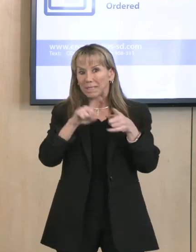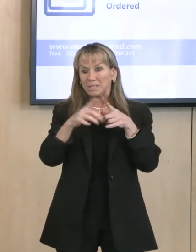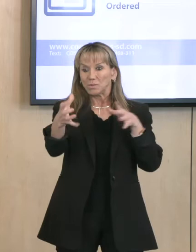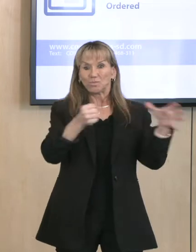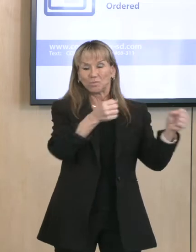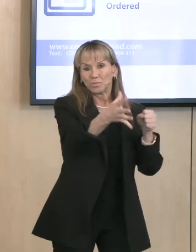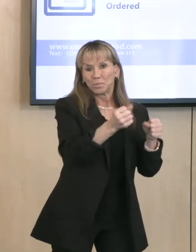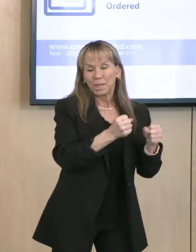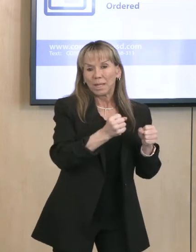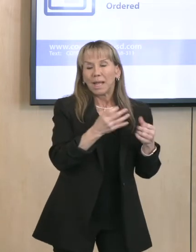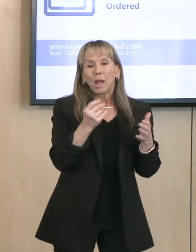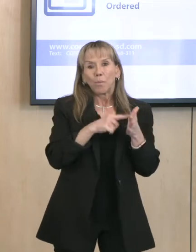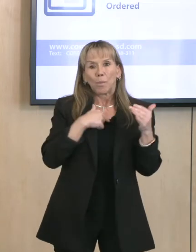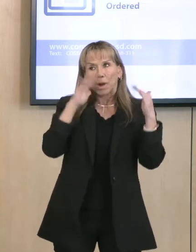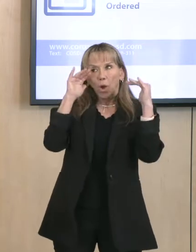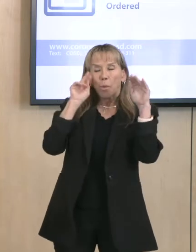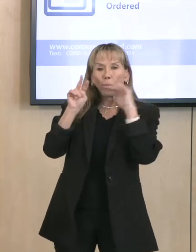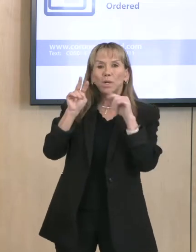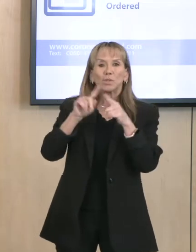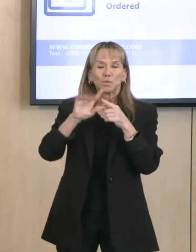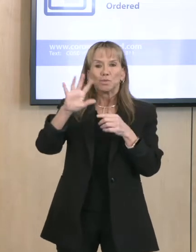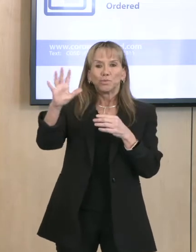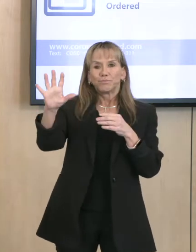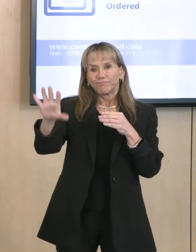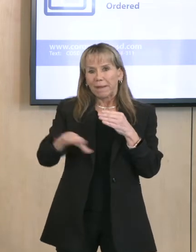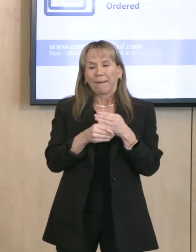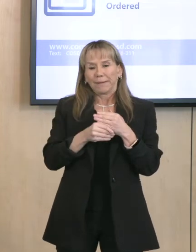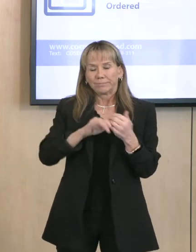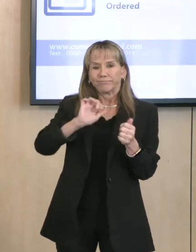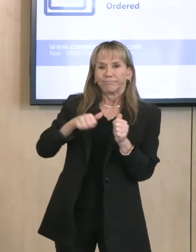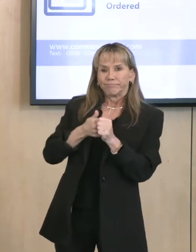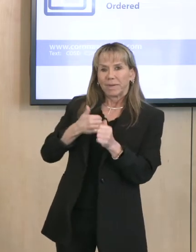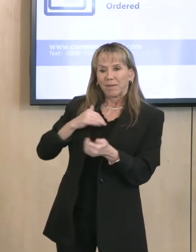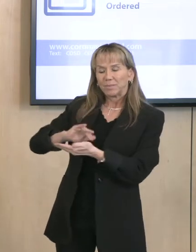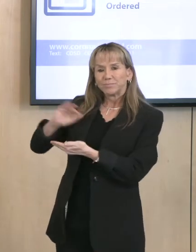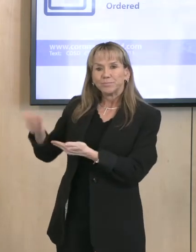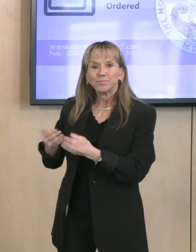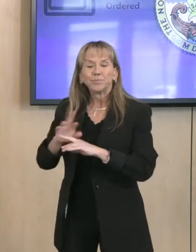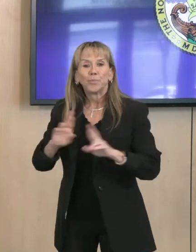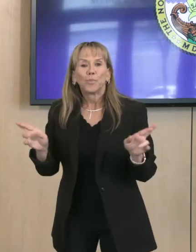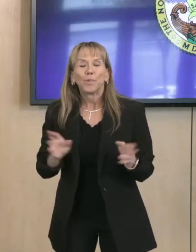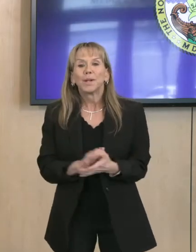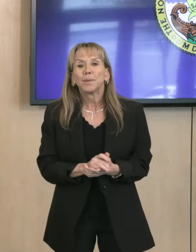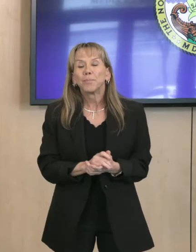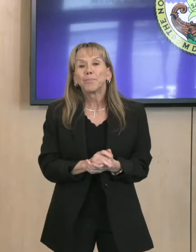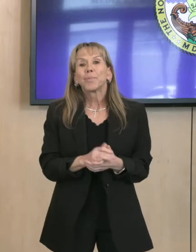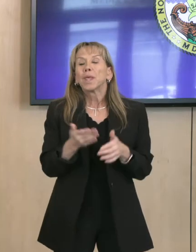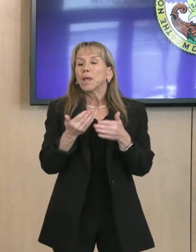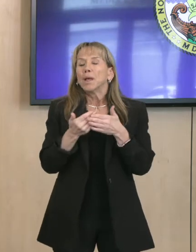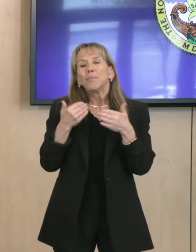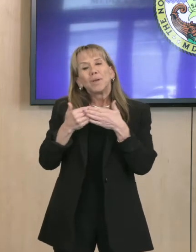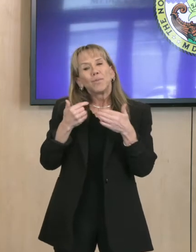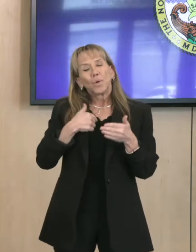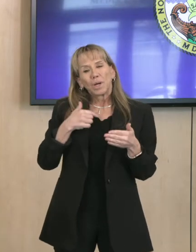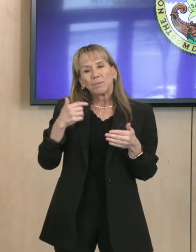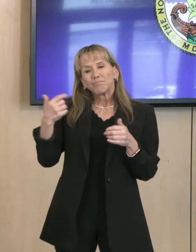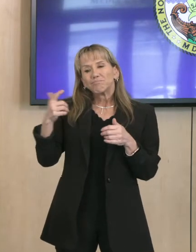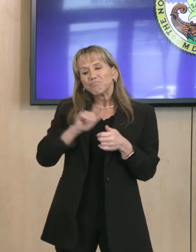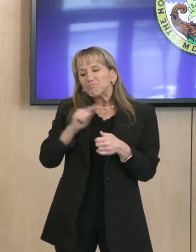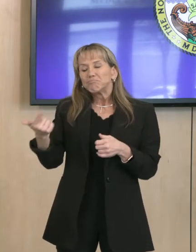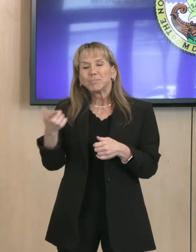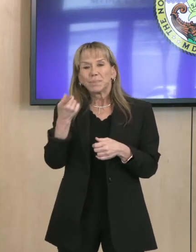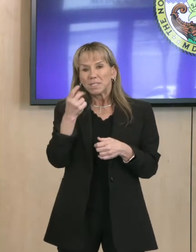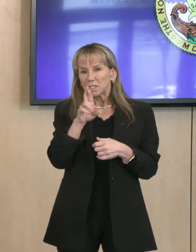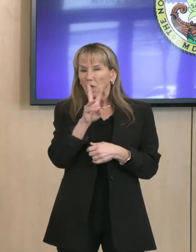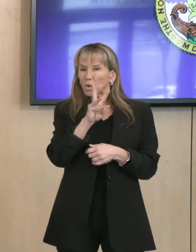hope to bring on board. Before I turn it over to Dr. Wooten, I wanted to spend just a minute